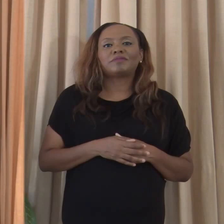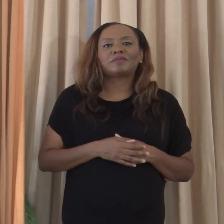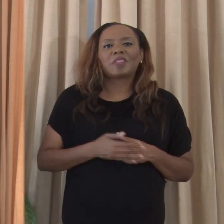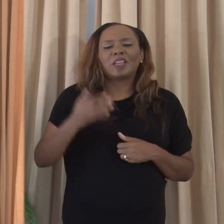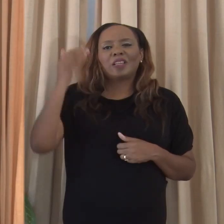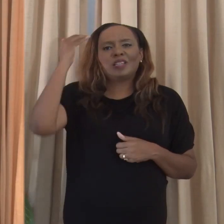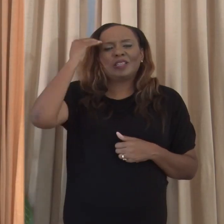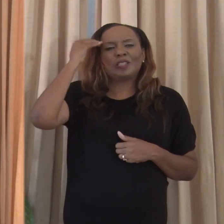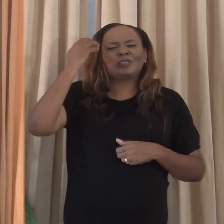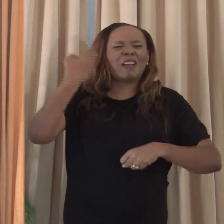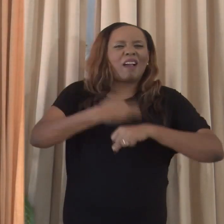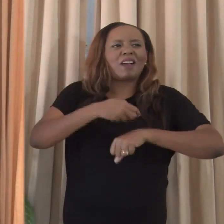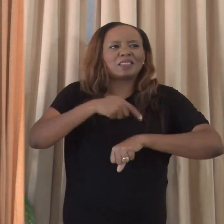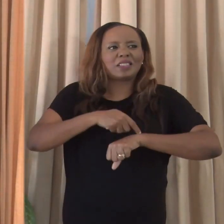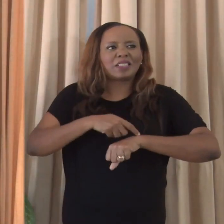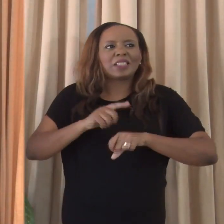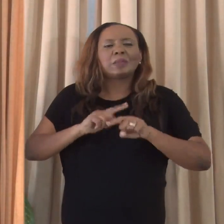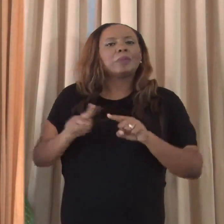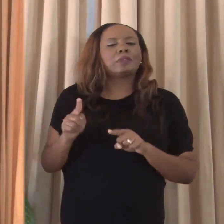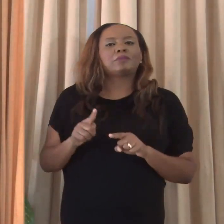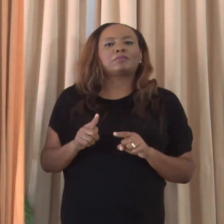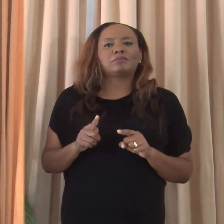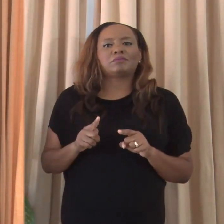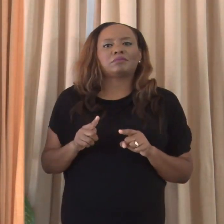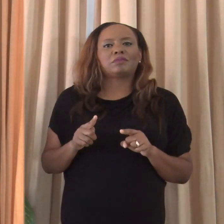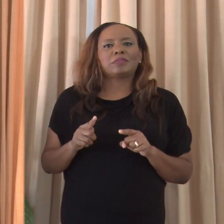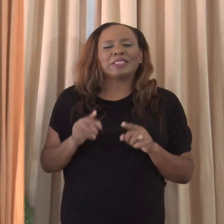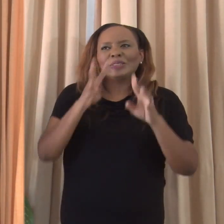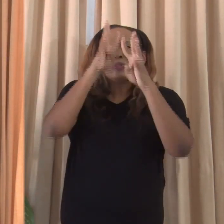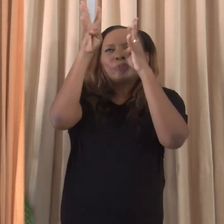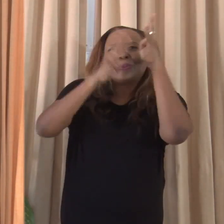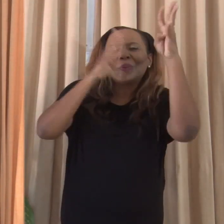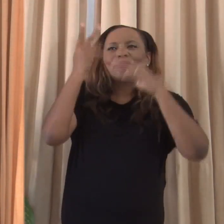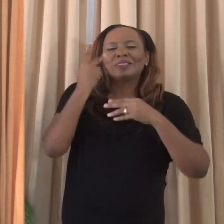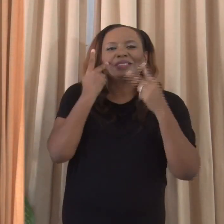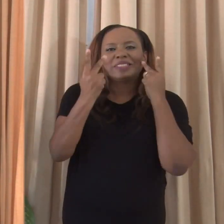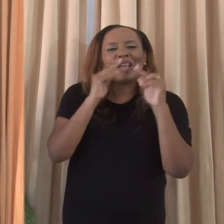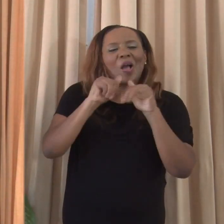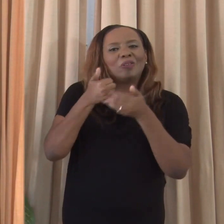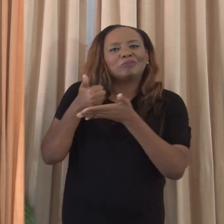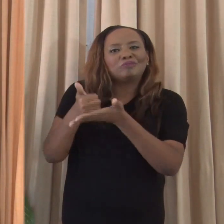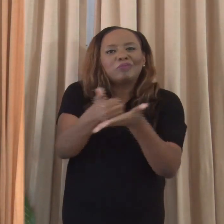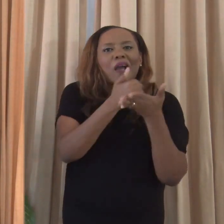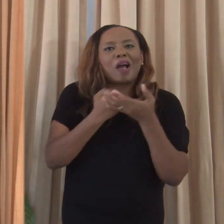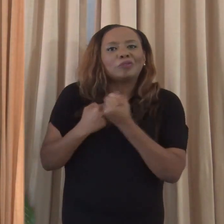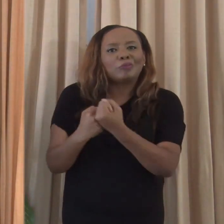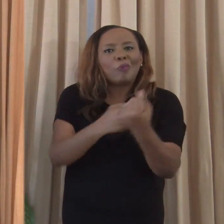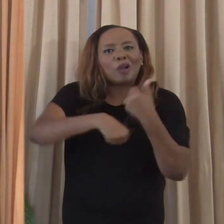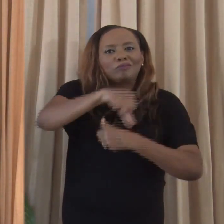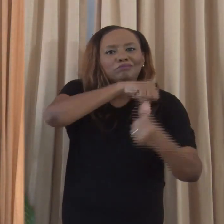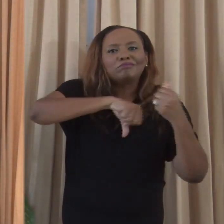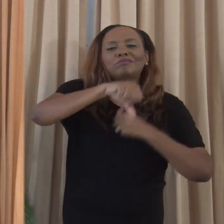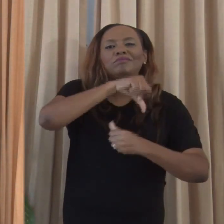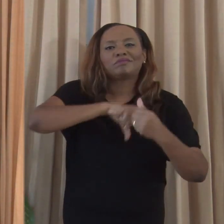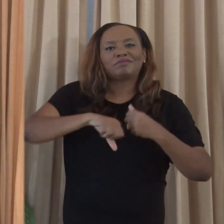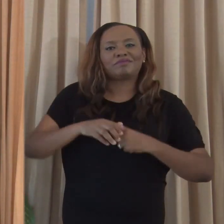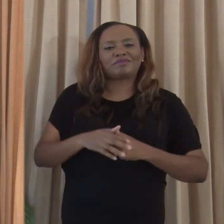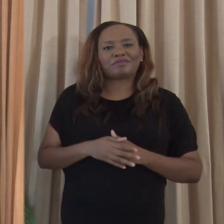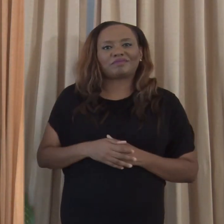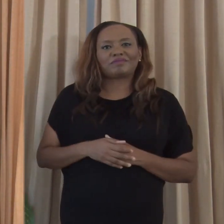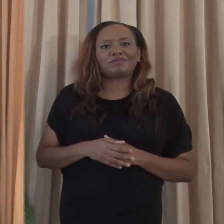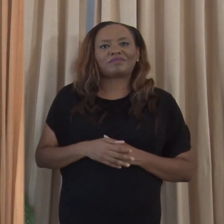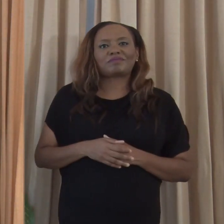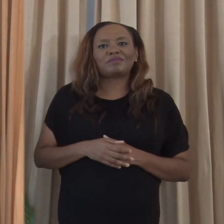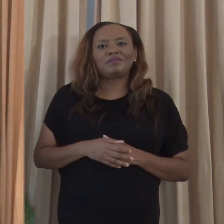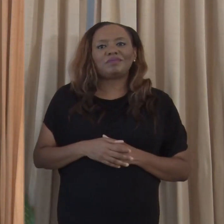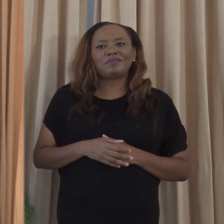for want of a better way of putting it, legacy benefits in terms of how we reassess the way in which we do business. Clearly, it would not be advisable